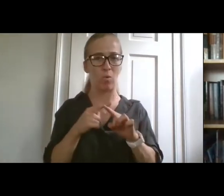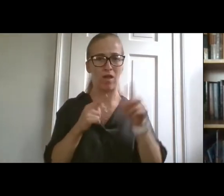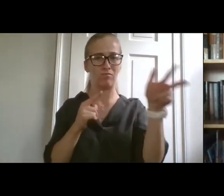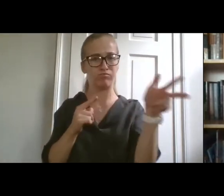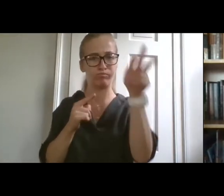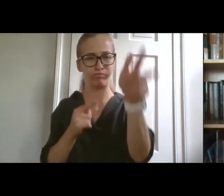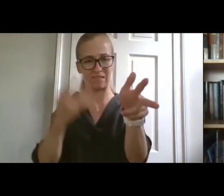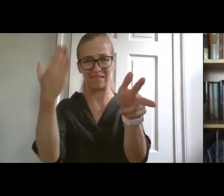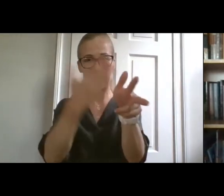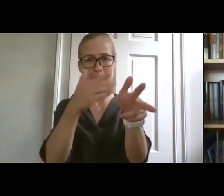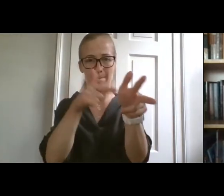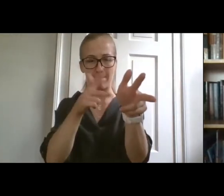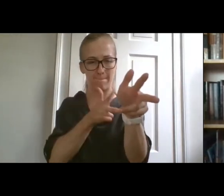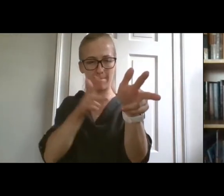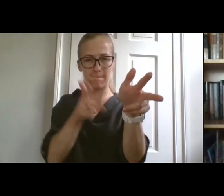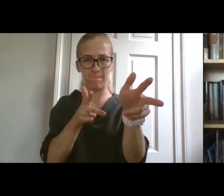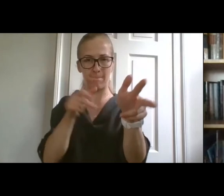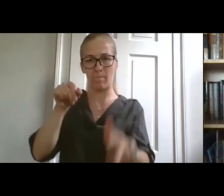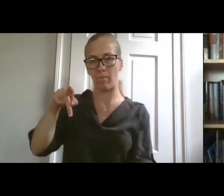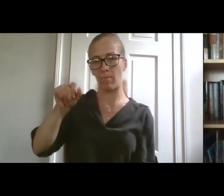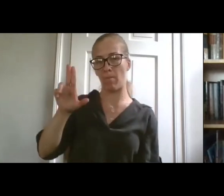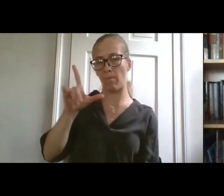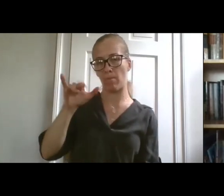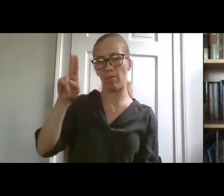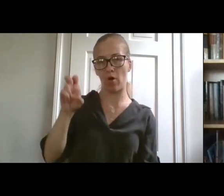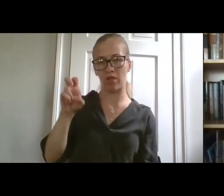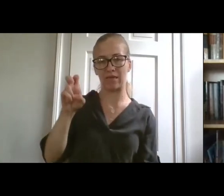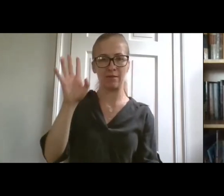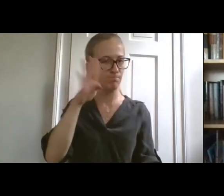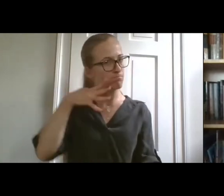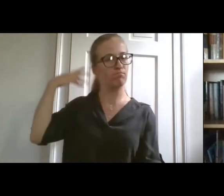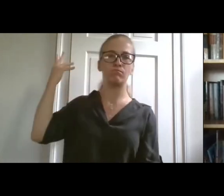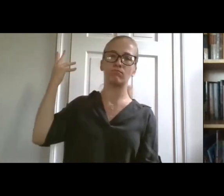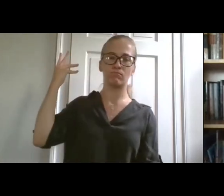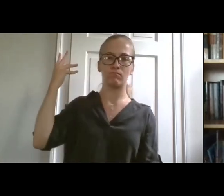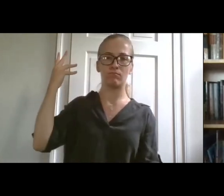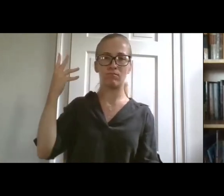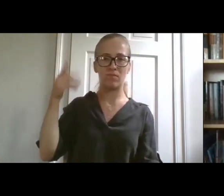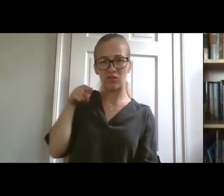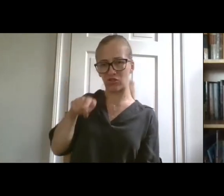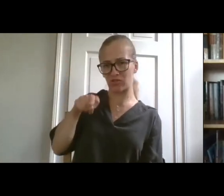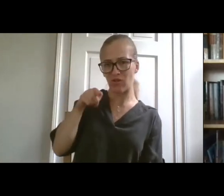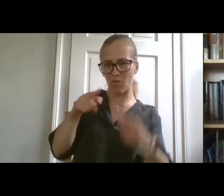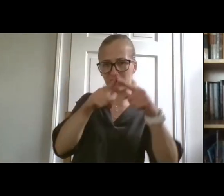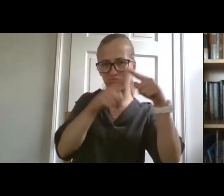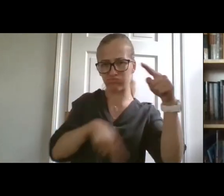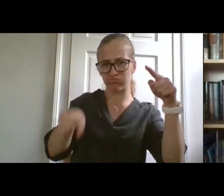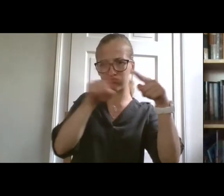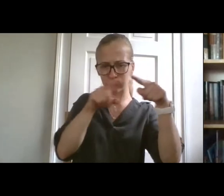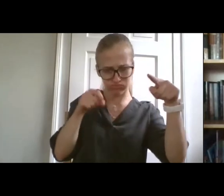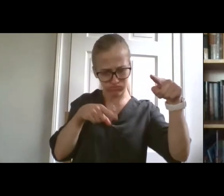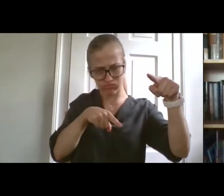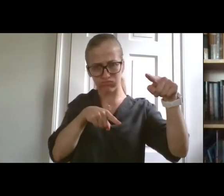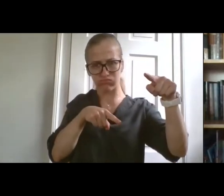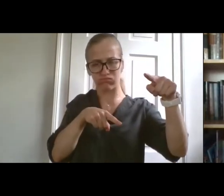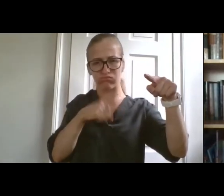to a halt. Paulina emerged from the driver's side, swinging her loose hair out of her face, and motioned to the van with a frown, flicking her fingers to show something